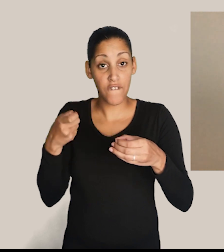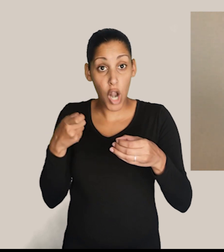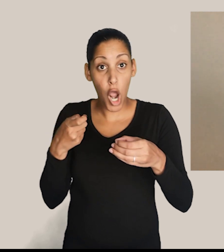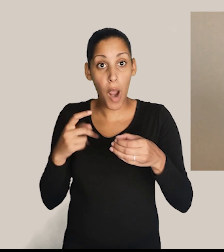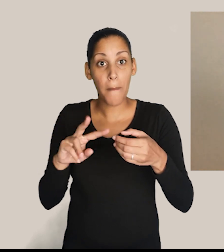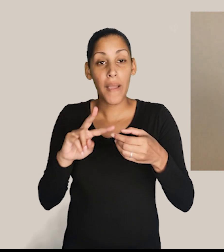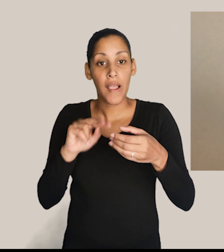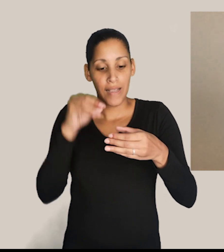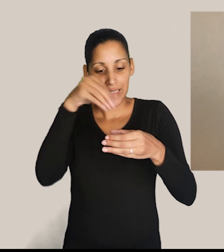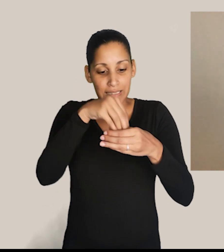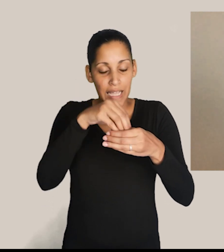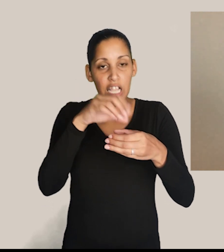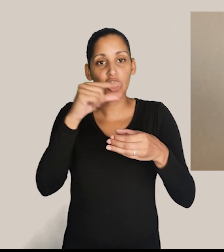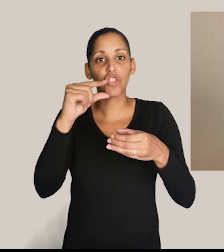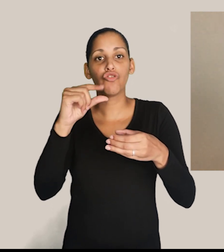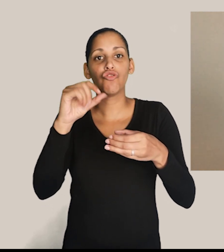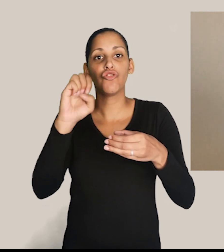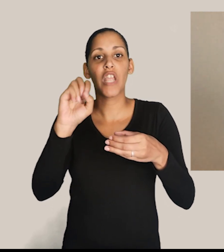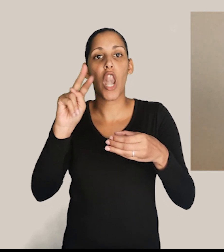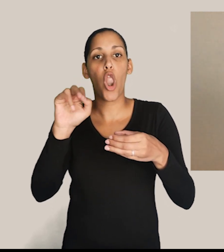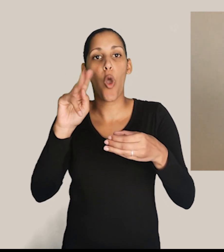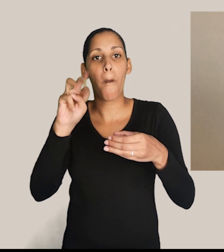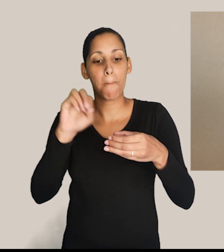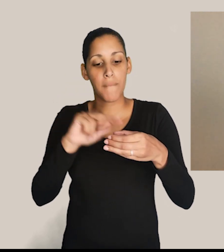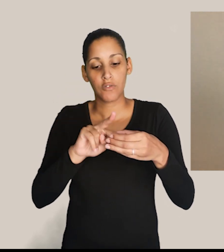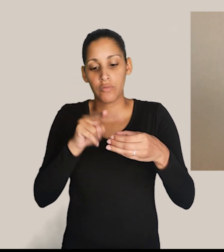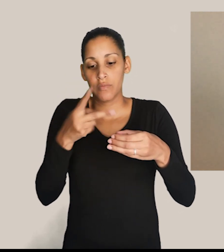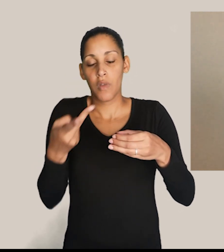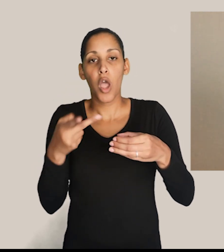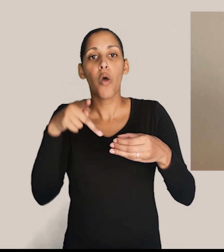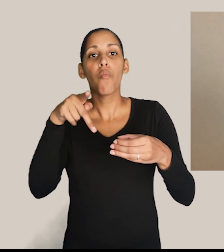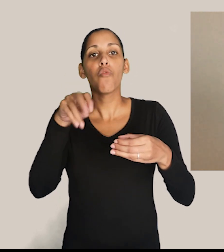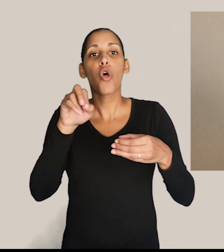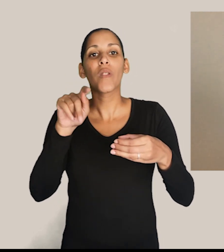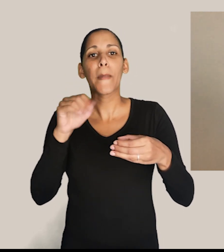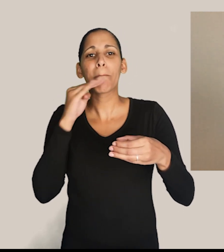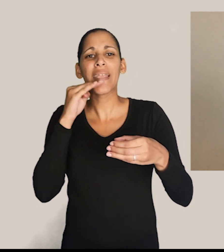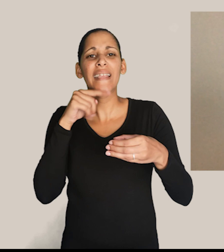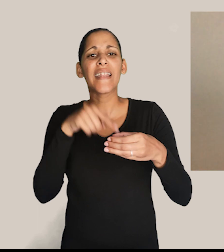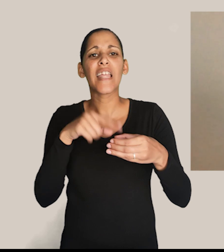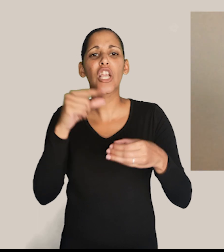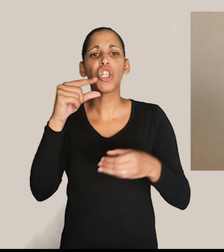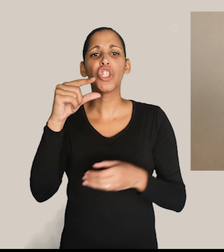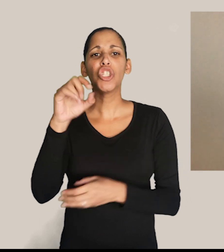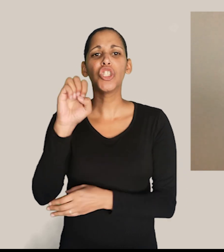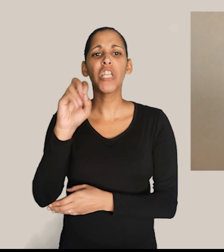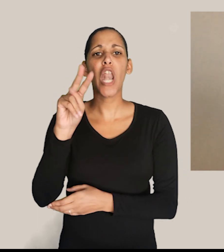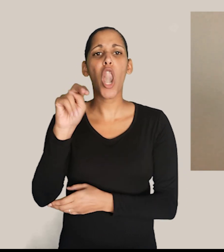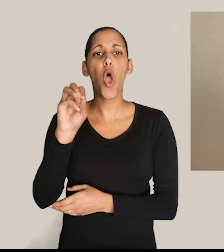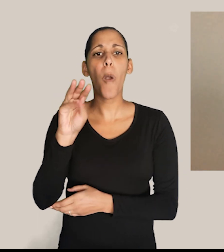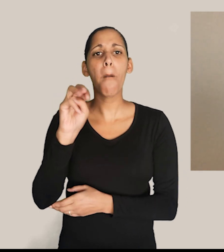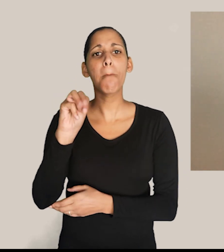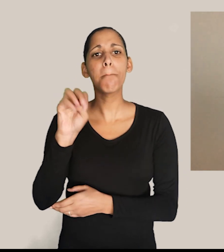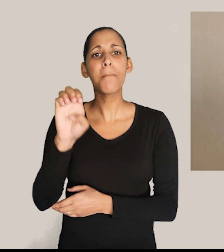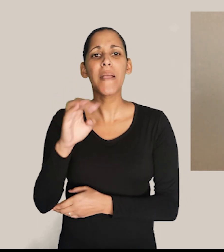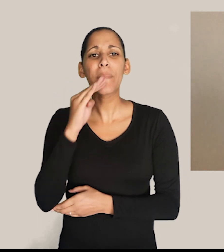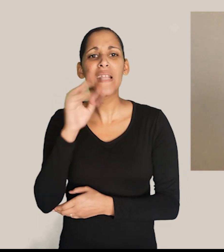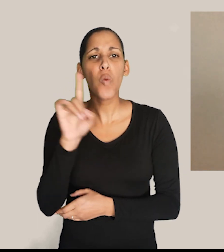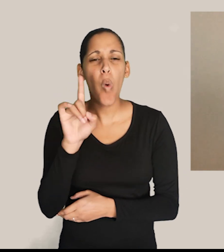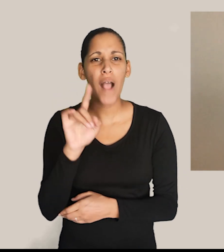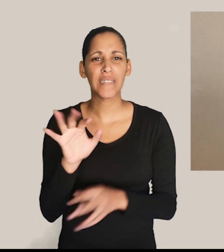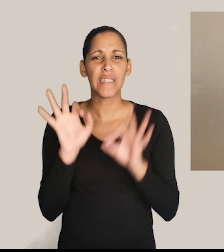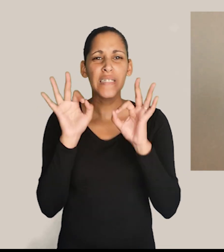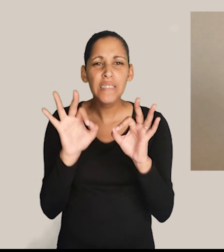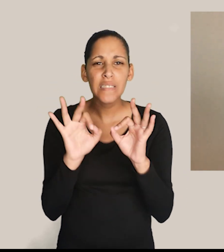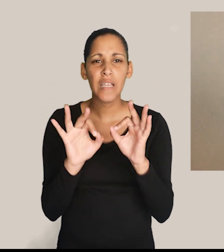plays a role in translating information from the genome into proteins. A genome can be thought of as